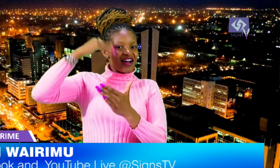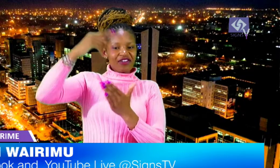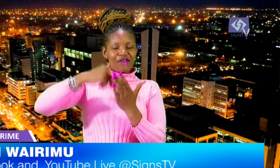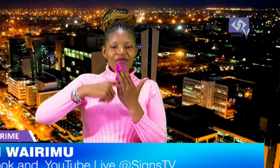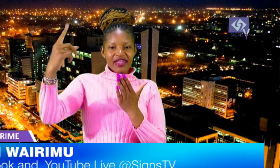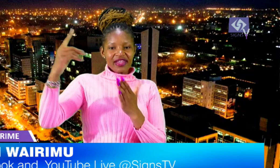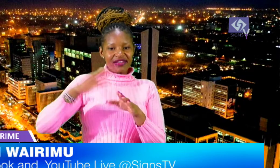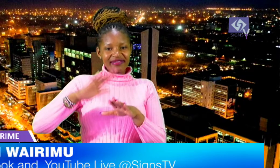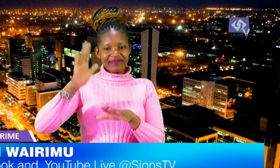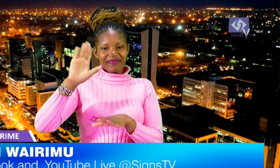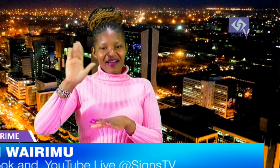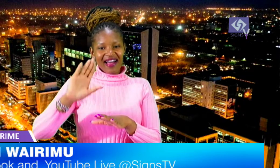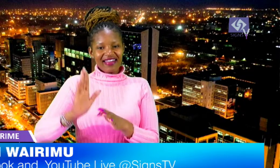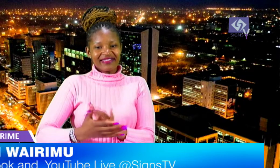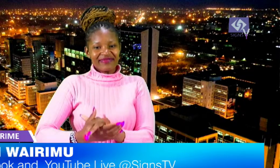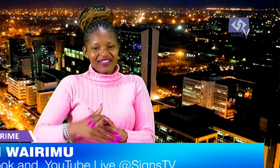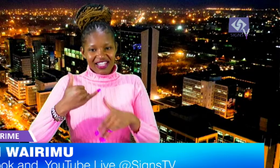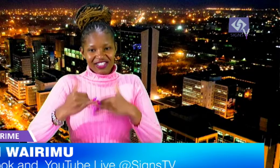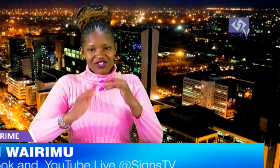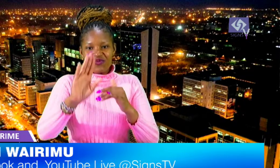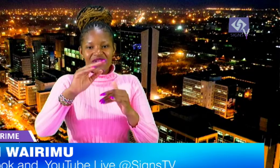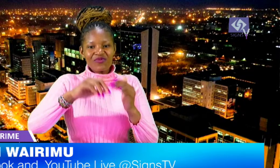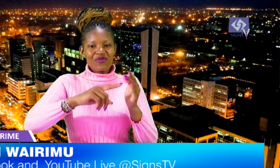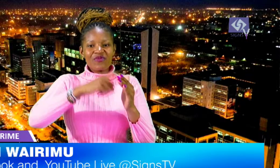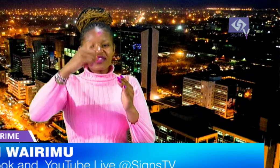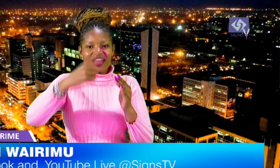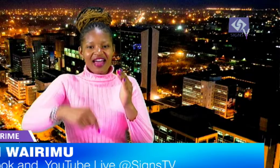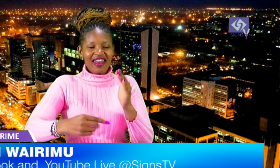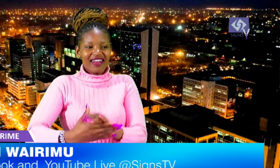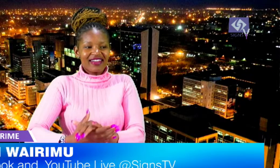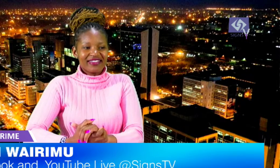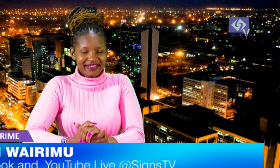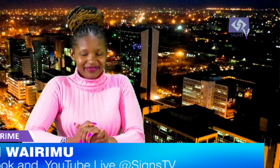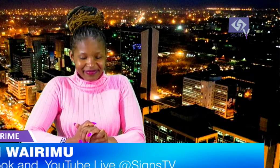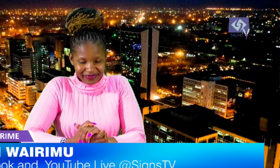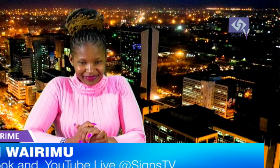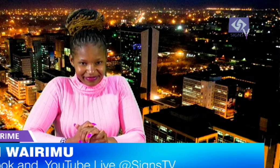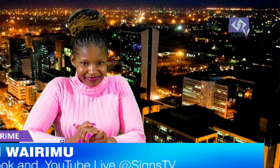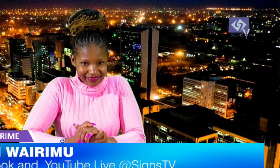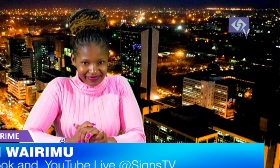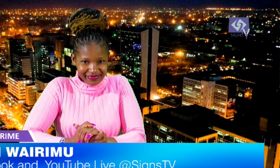Enjoy your night and see you next week. Have a good weekend.